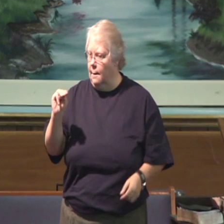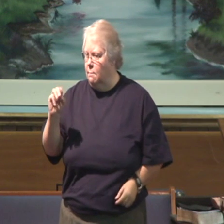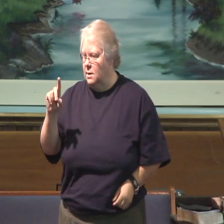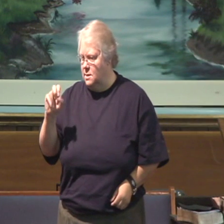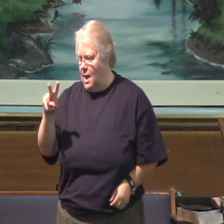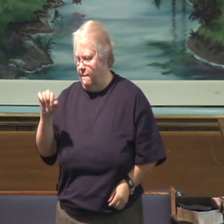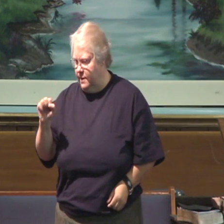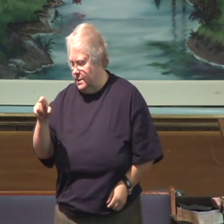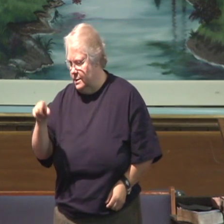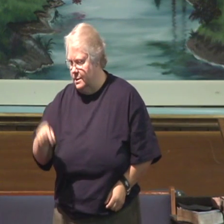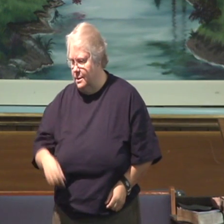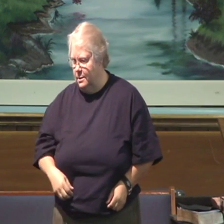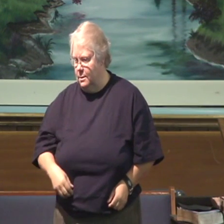Kim Davis.